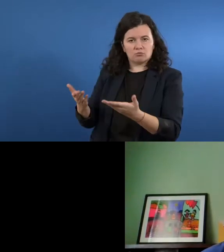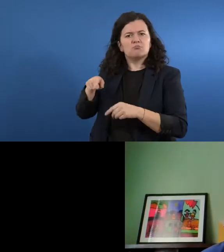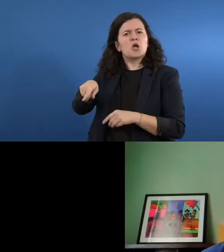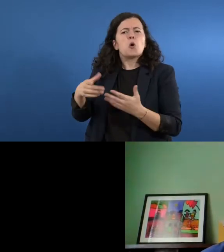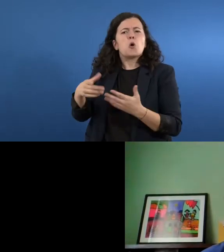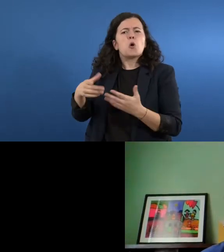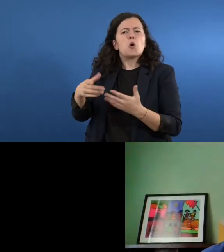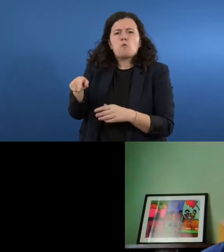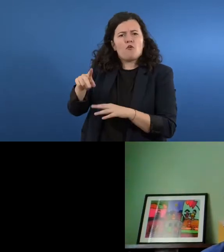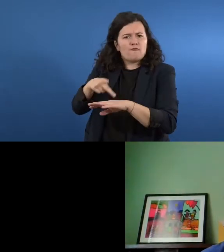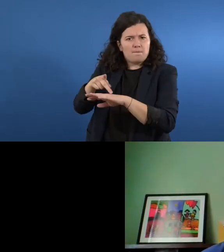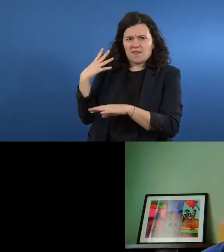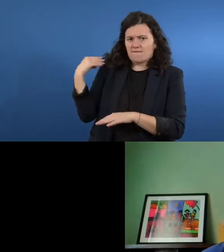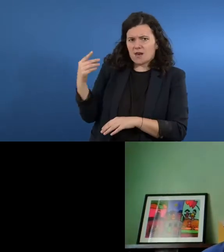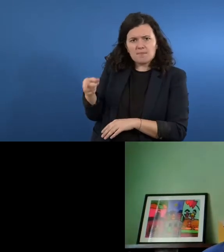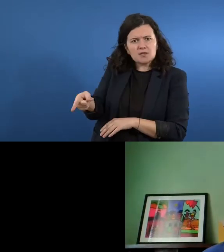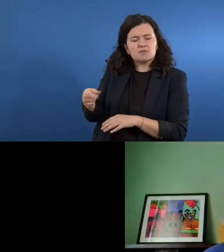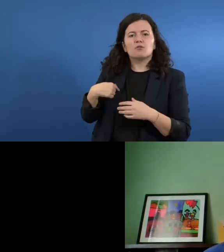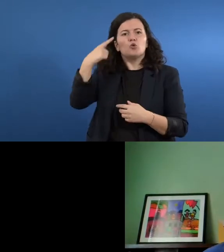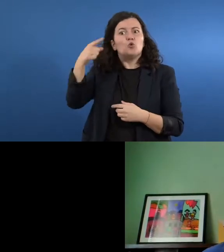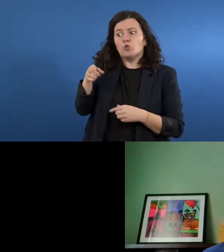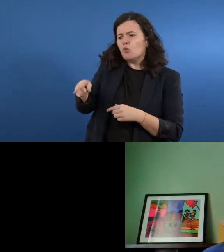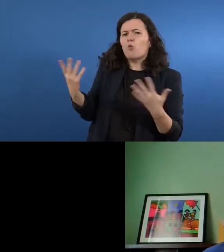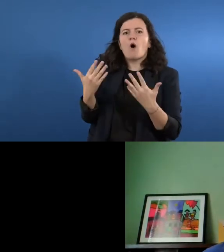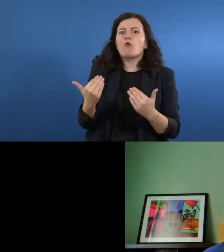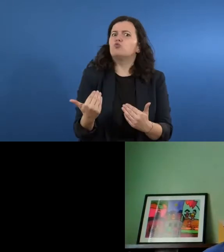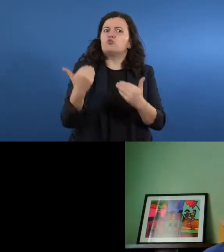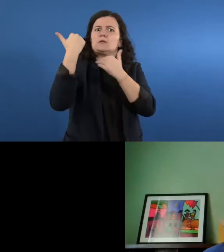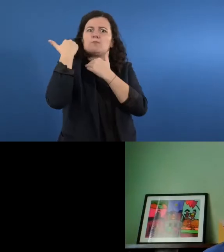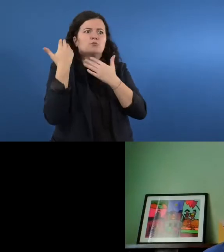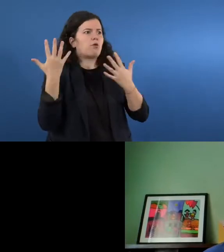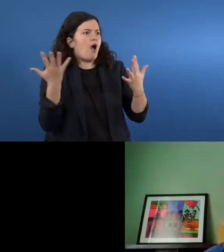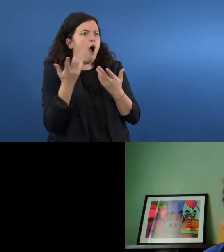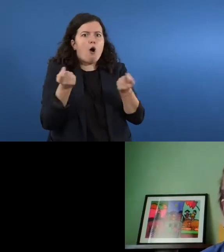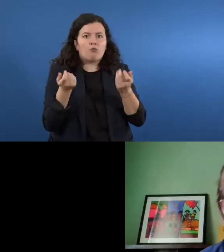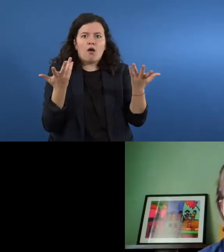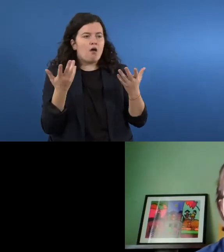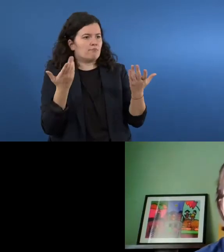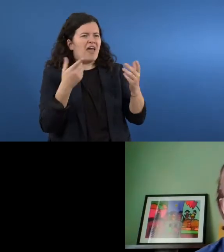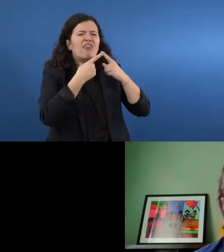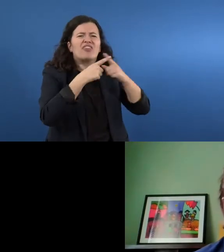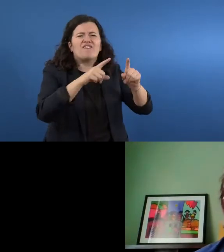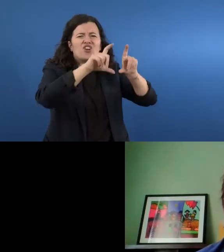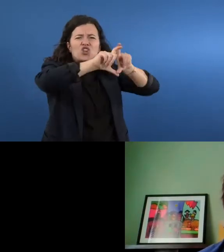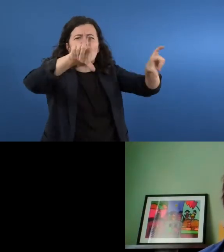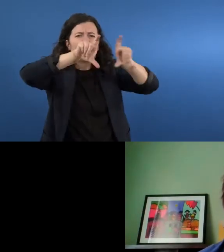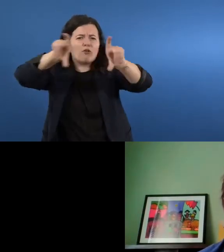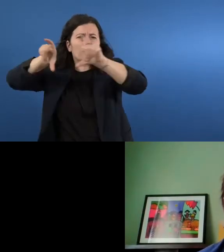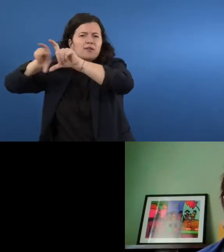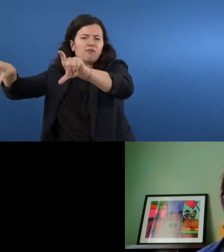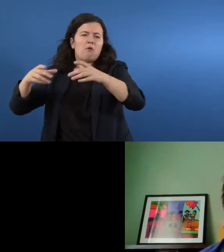in promoting digital inclusion of persons with disabilities in companies of different industry sectors in the